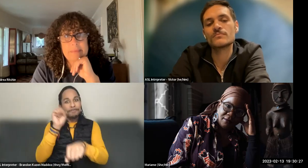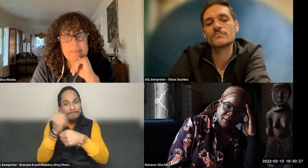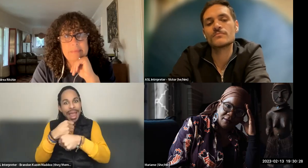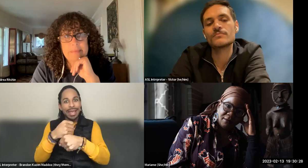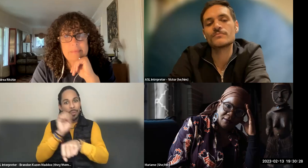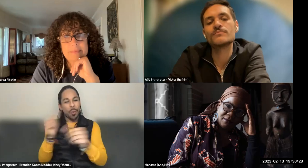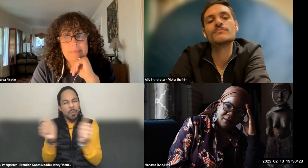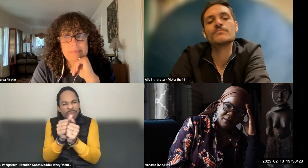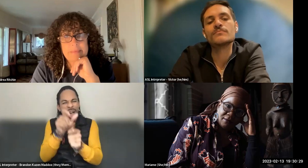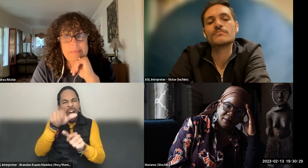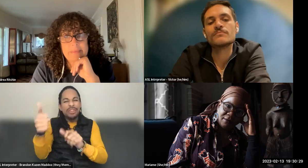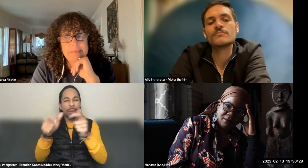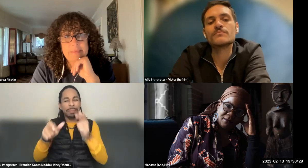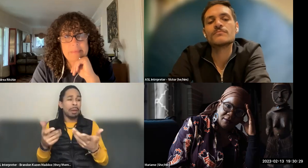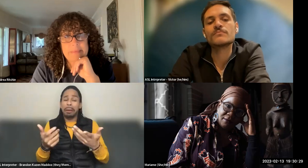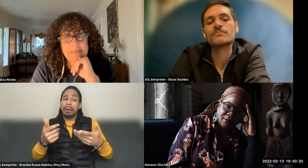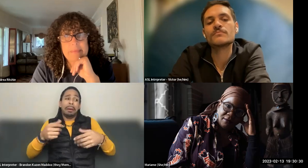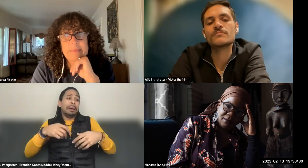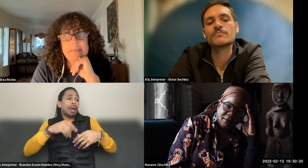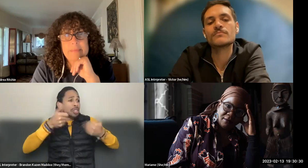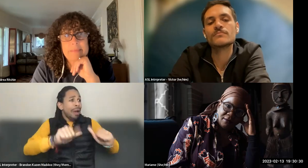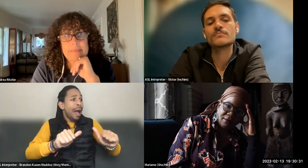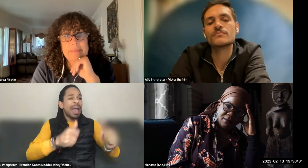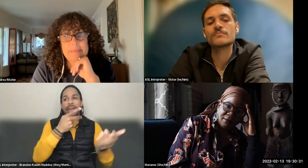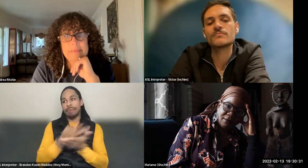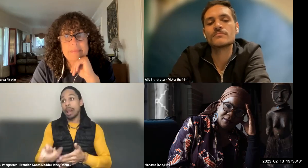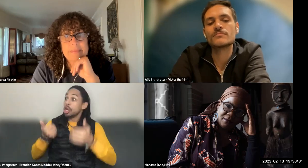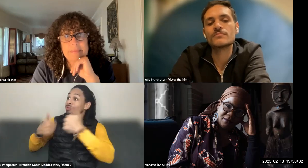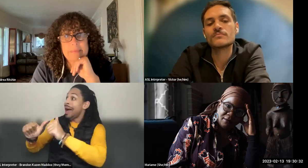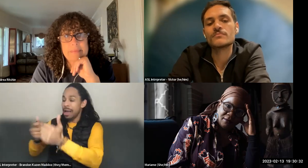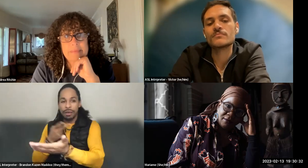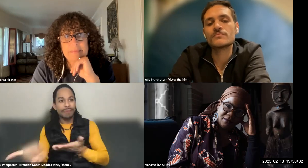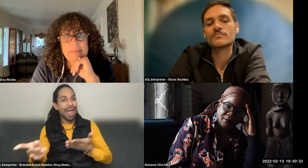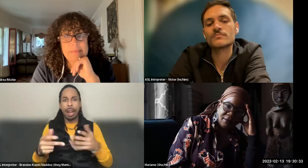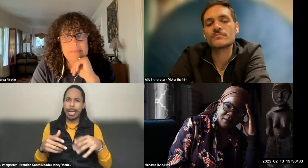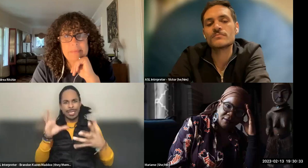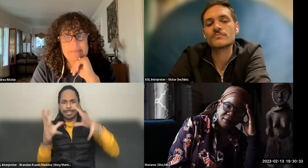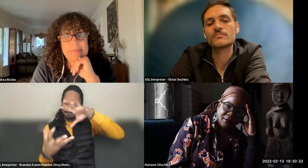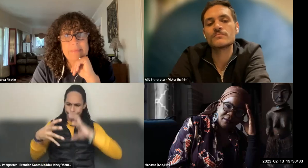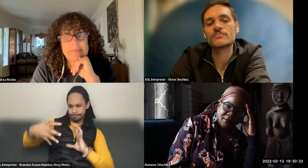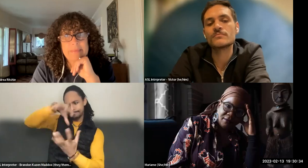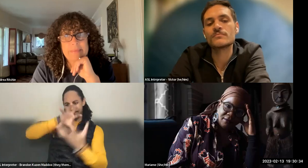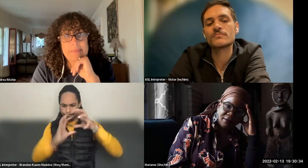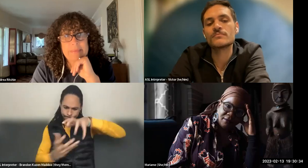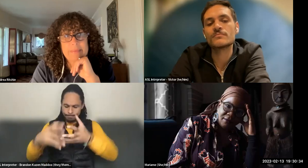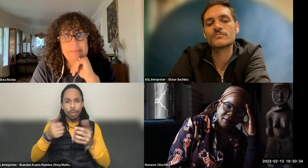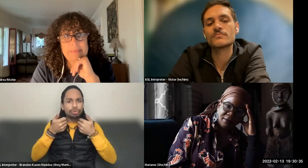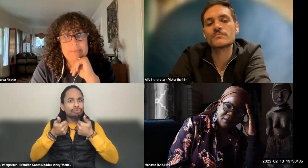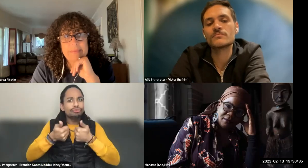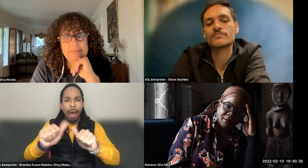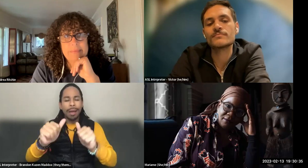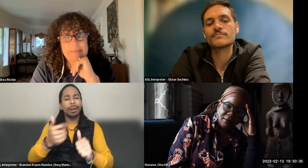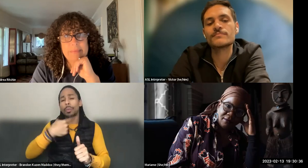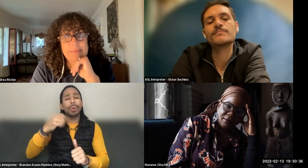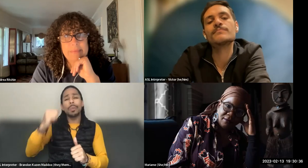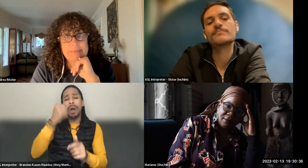trying, failing, trying again. We're not going to get around that, y'all. Not some big thing, not